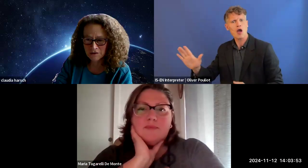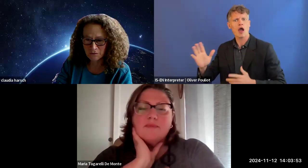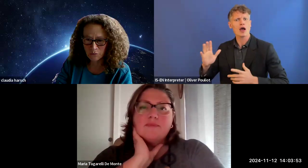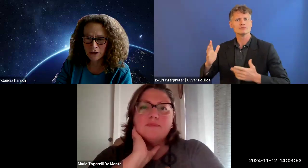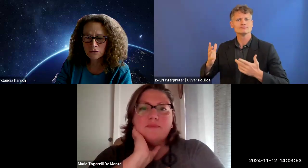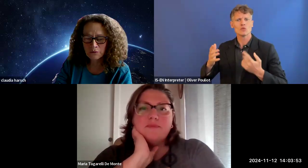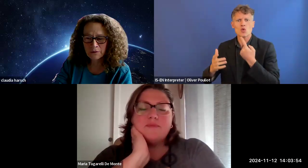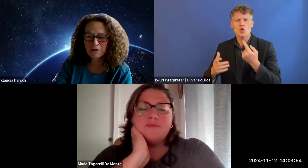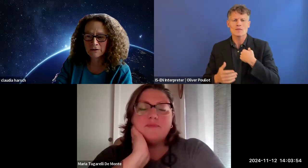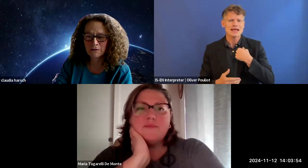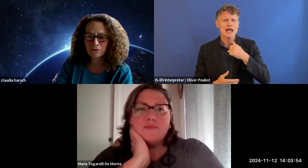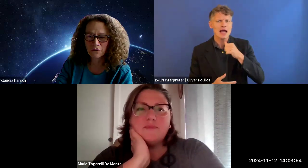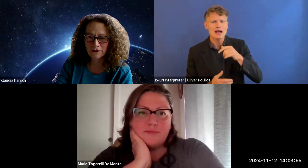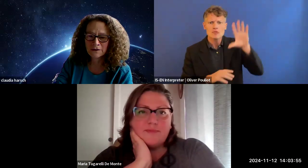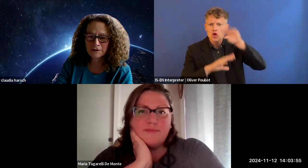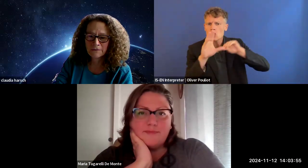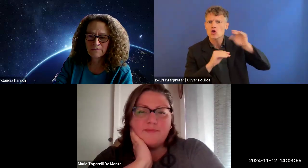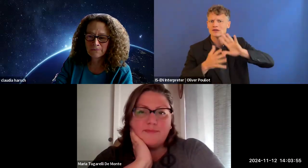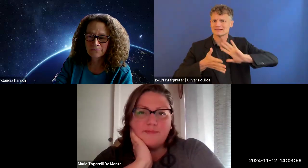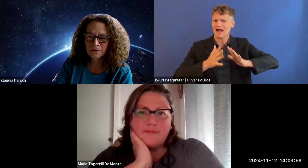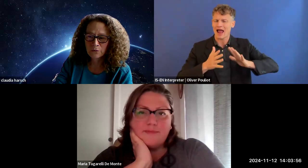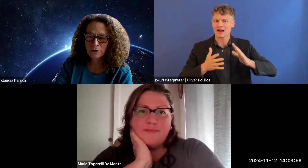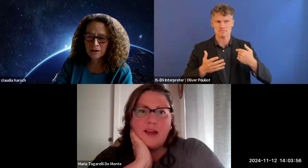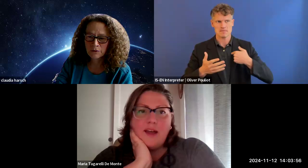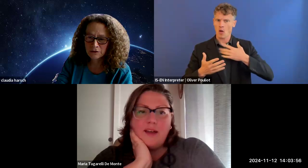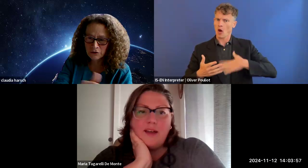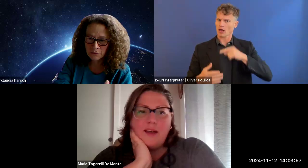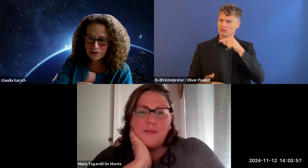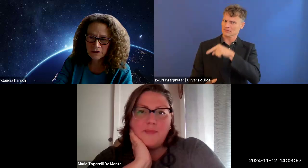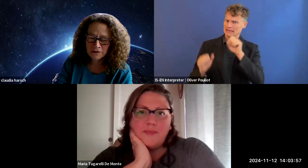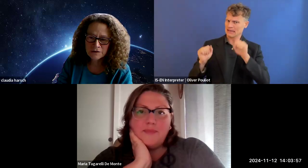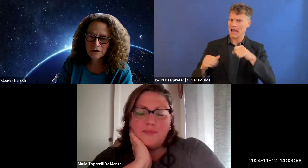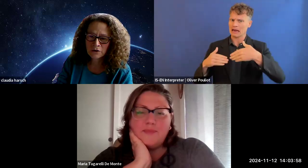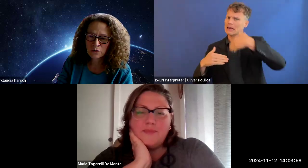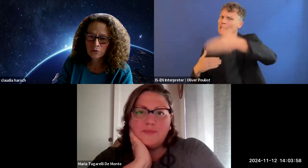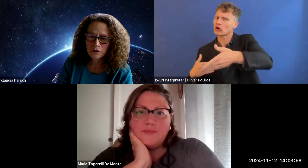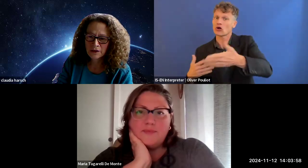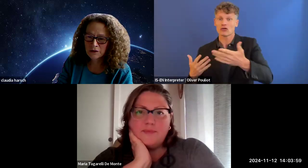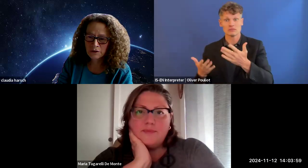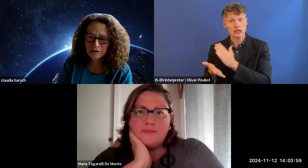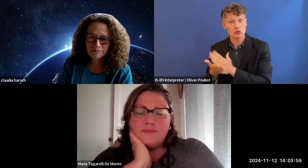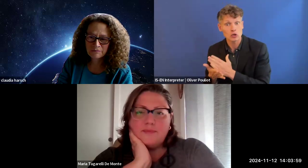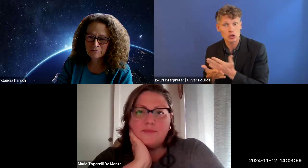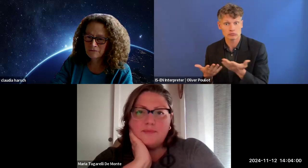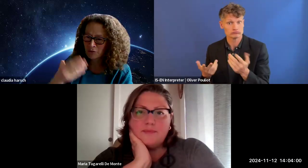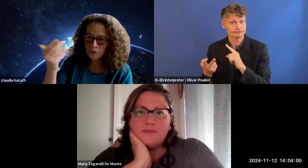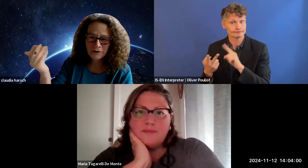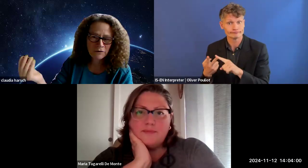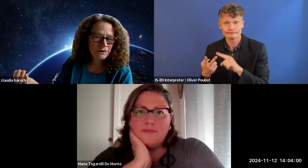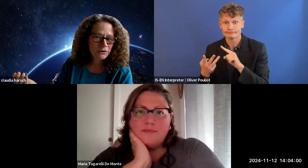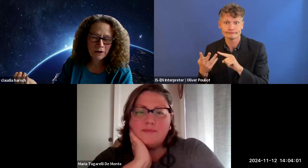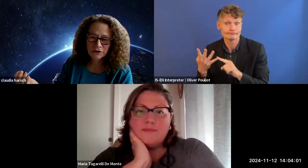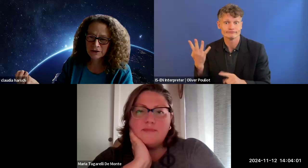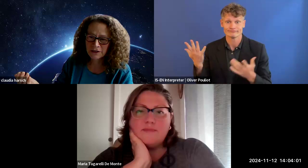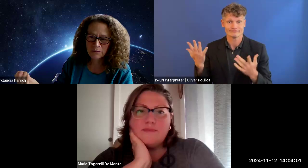having to master? What are you preparing them for? Will they be interpreters? Will they do it for